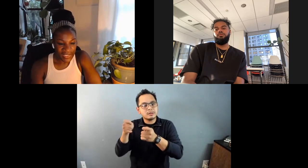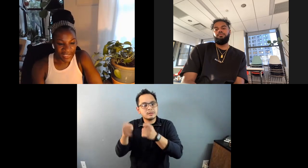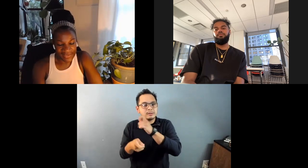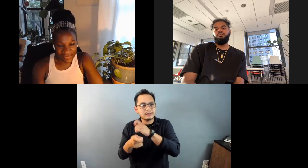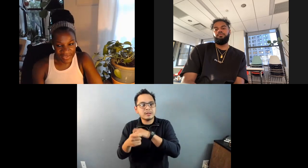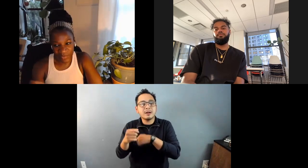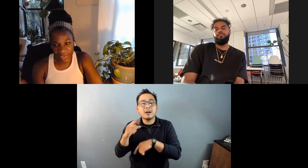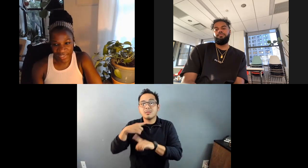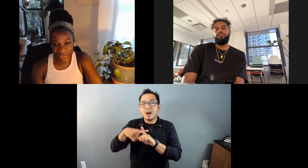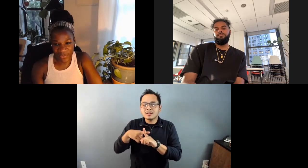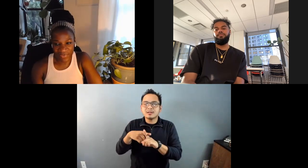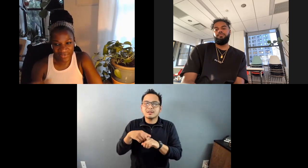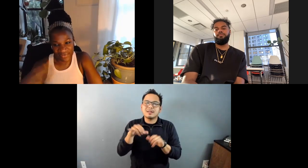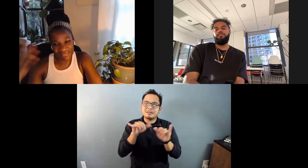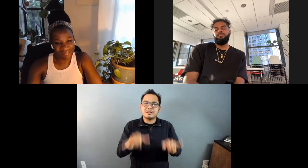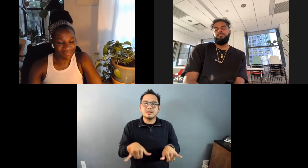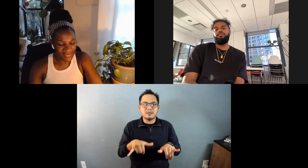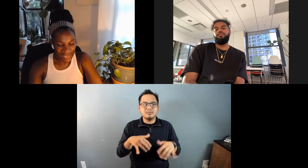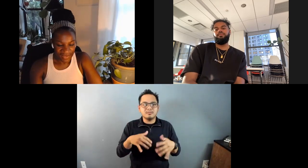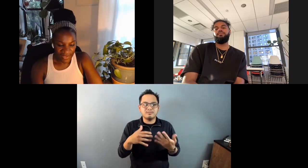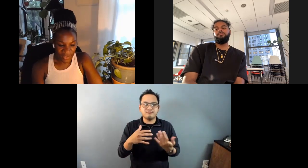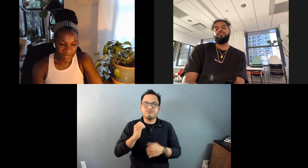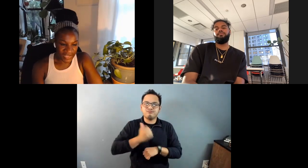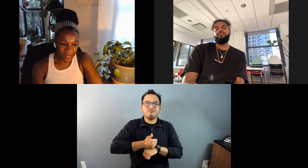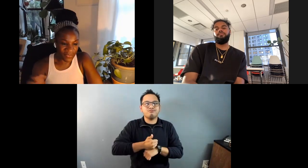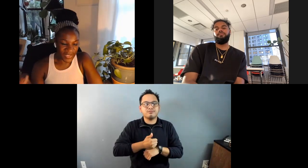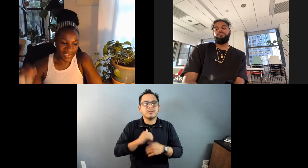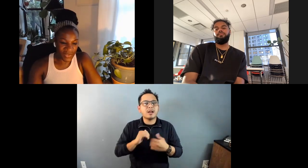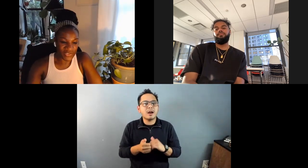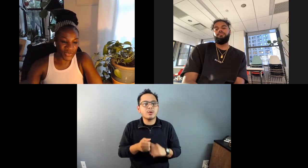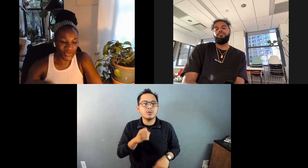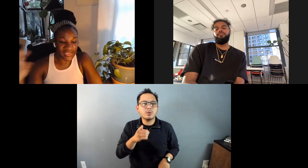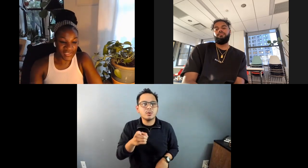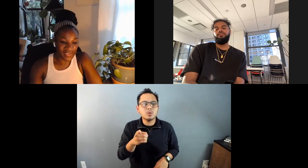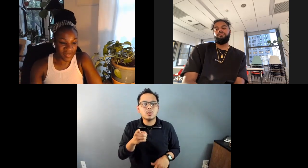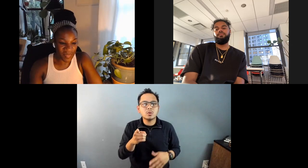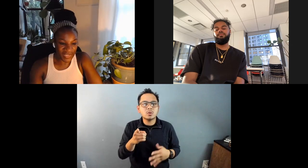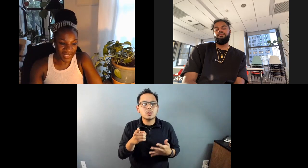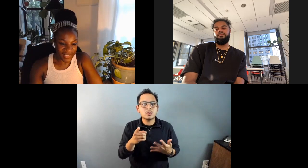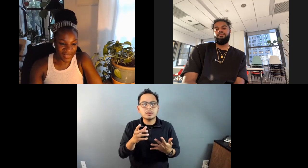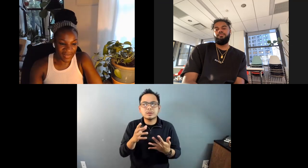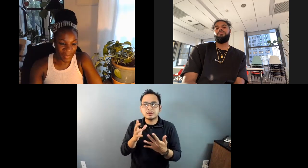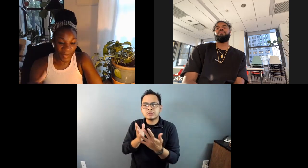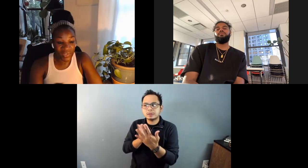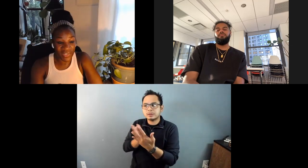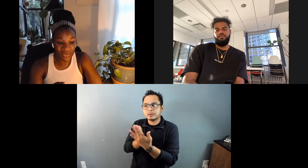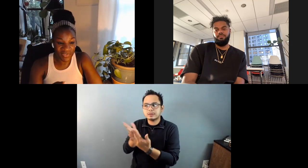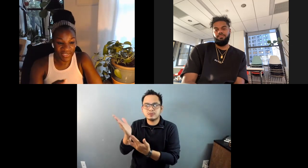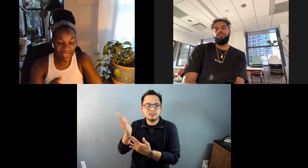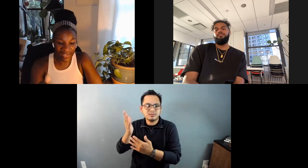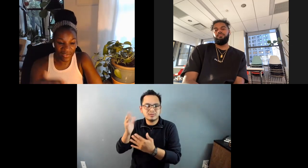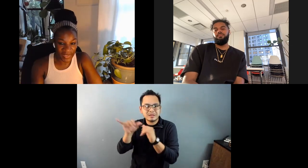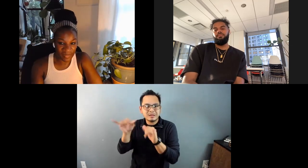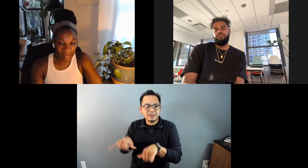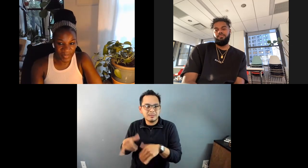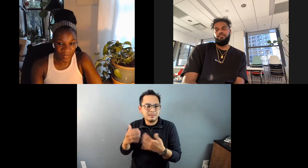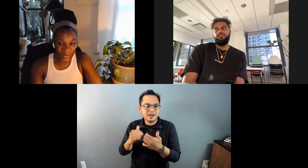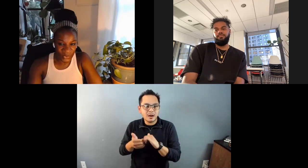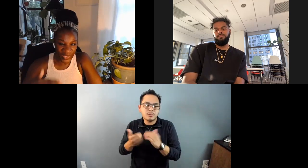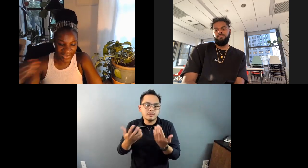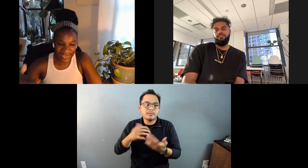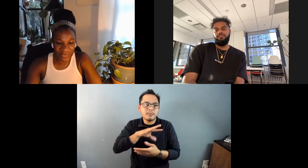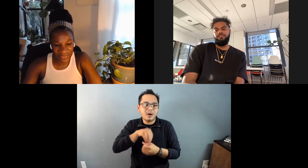of actively, I know there's ways that I kind of like actively do it, like is there ways that you kind of like actively throw, you know,